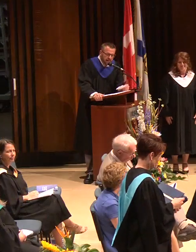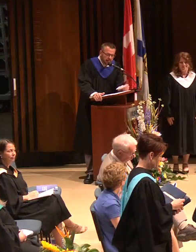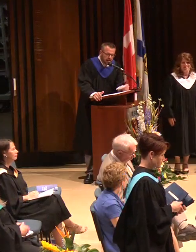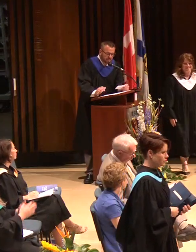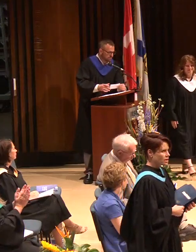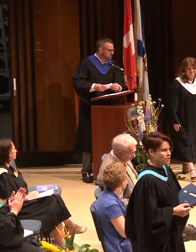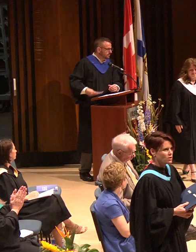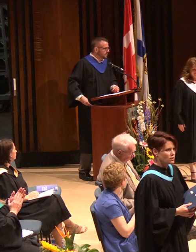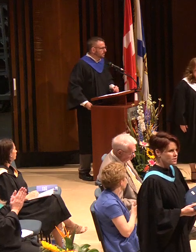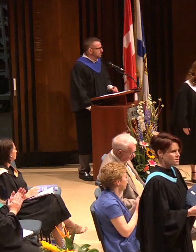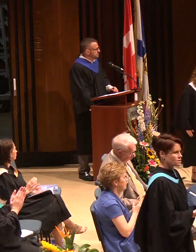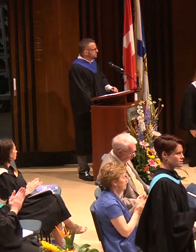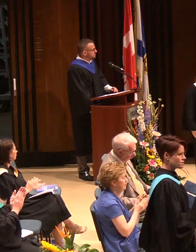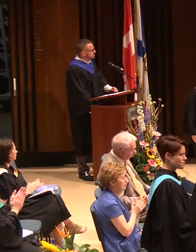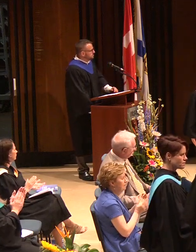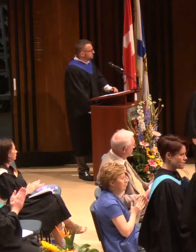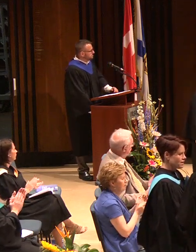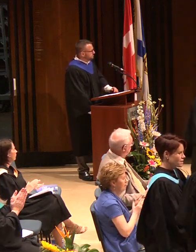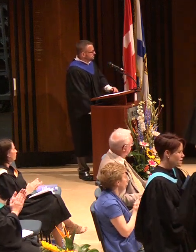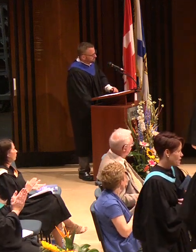Crystal Harry.